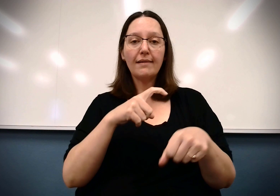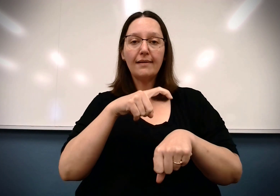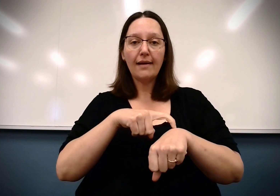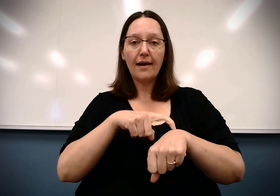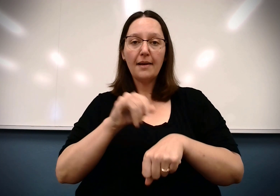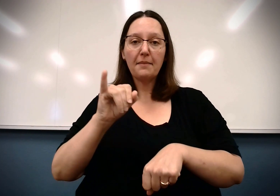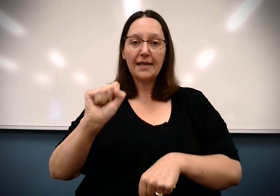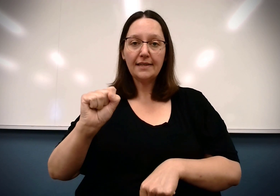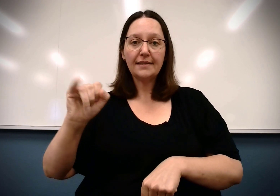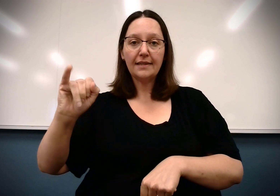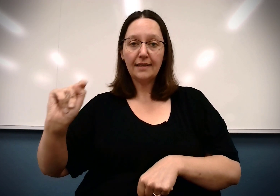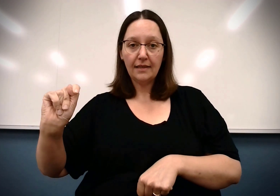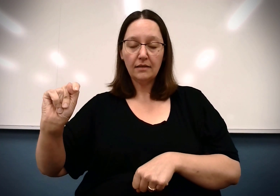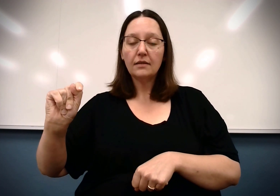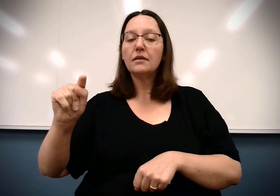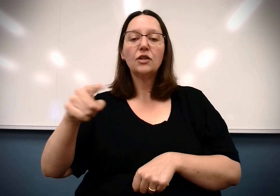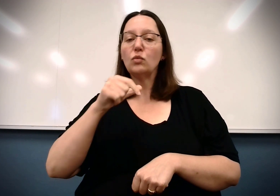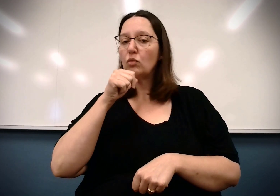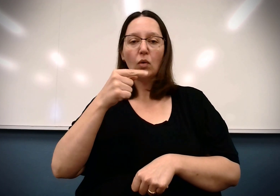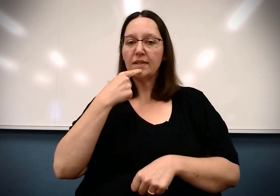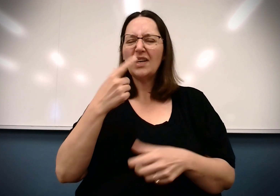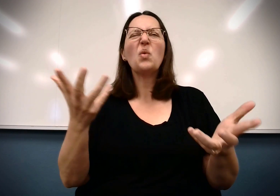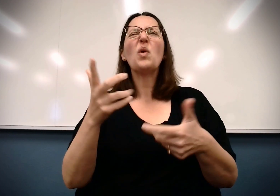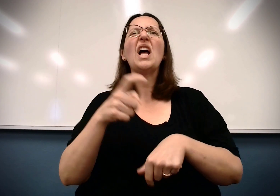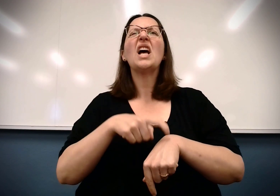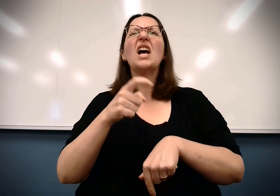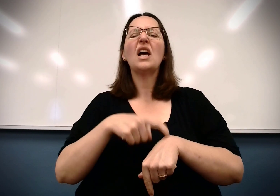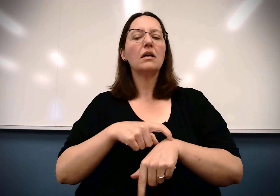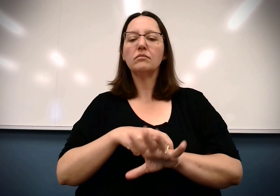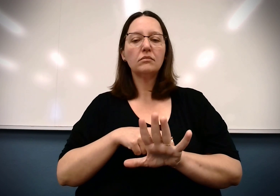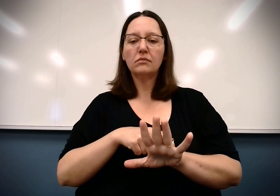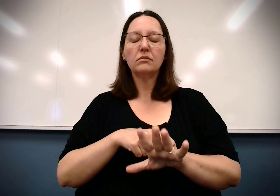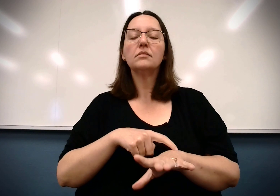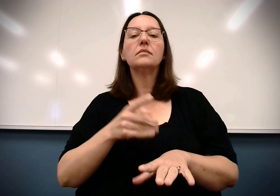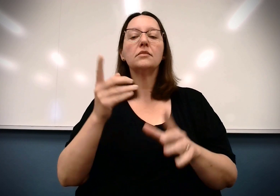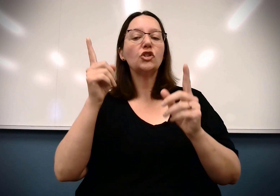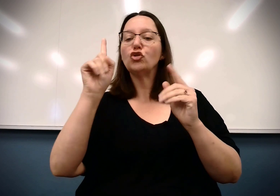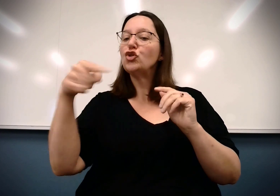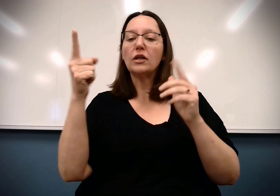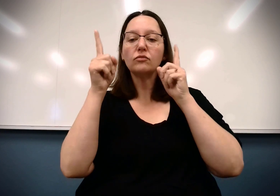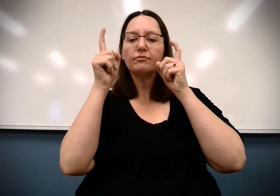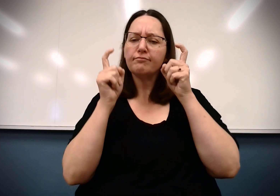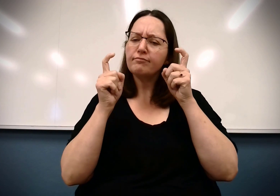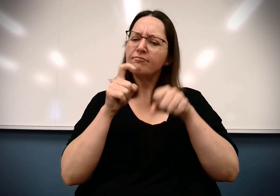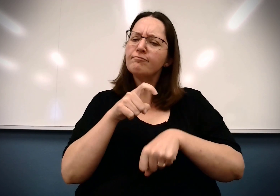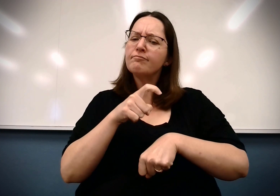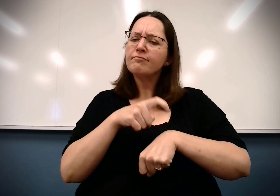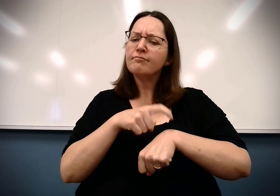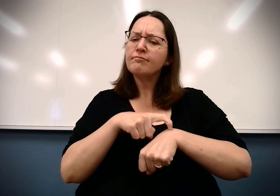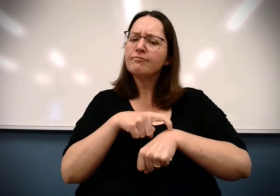what time is it, right? If you said, hey, what's the time? You don't sign what time. You are just going to